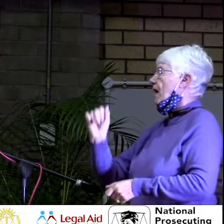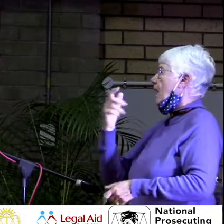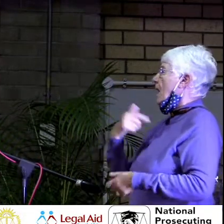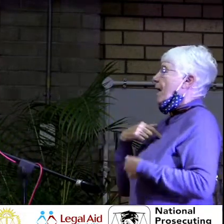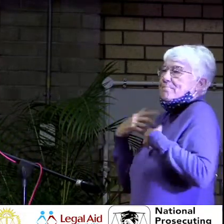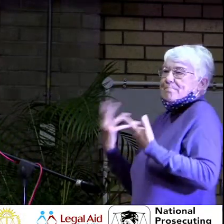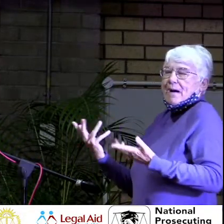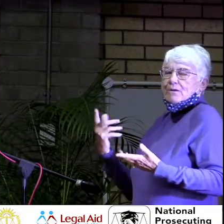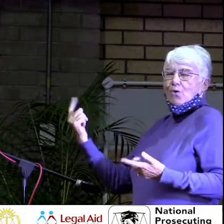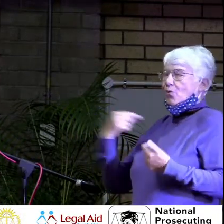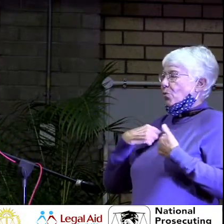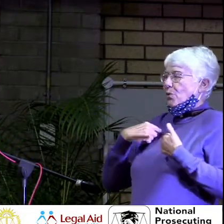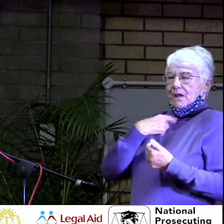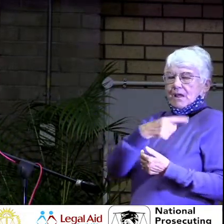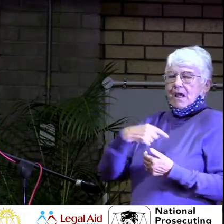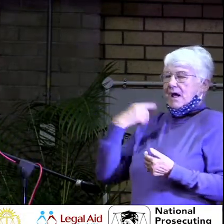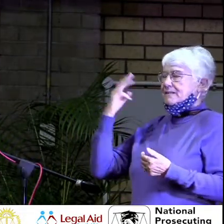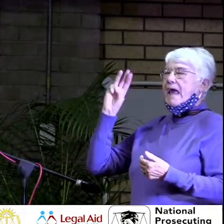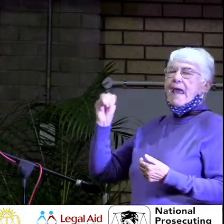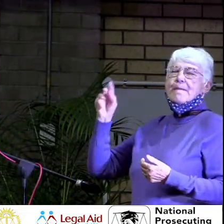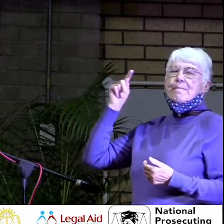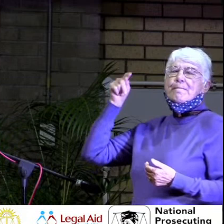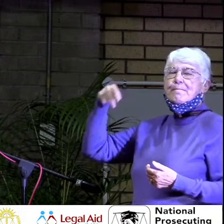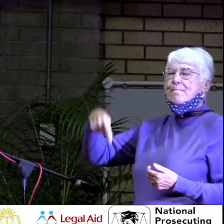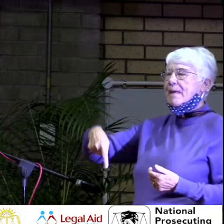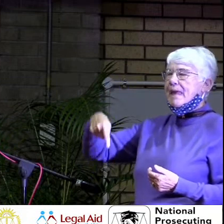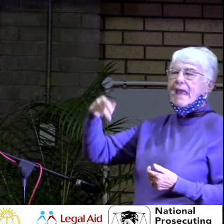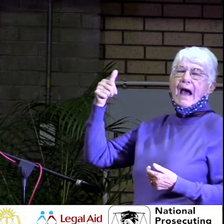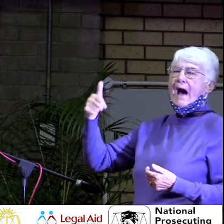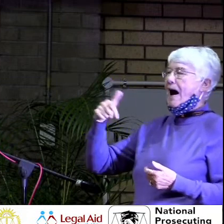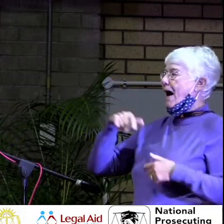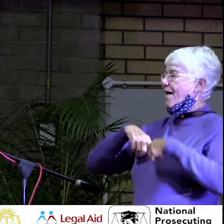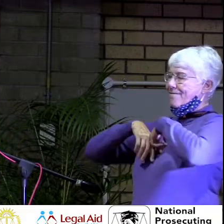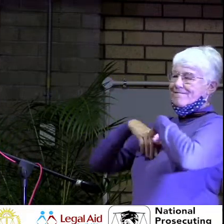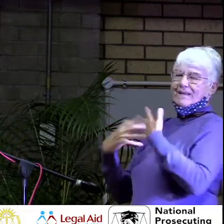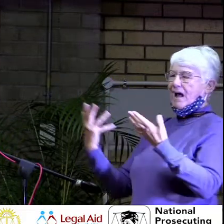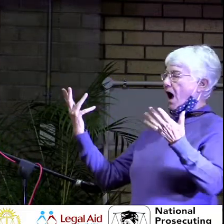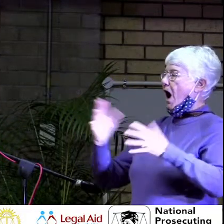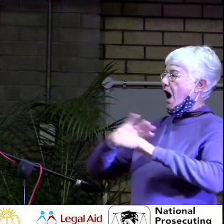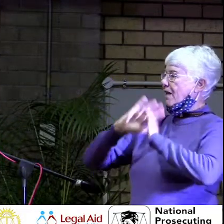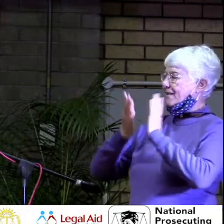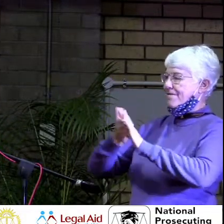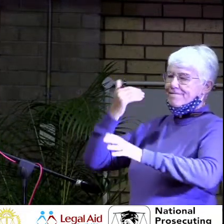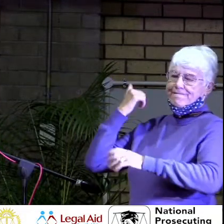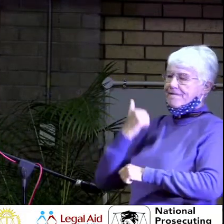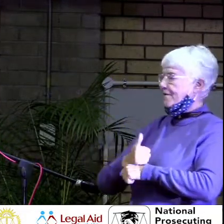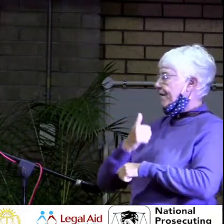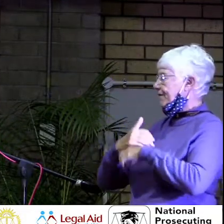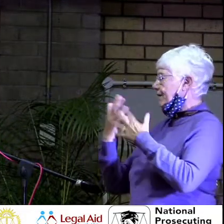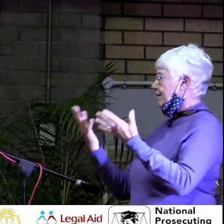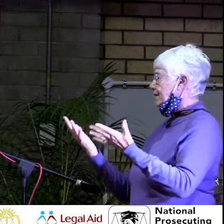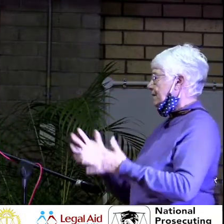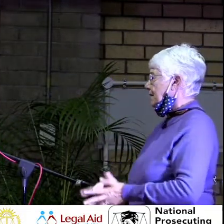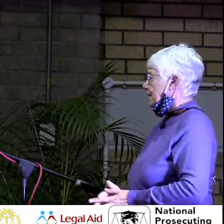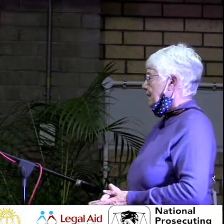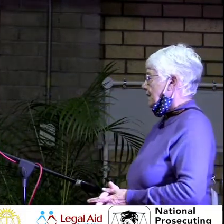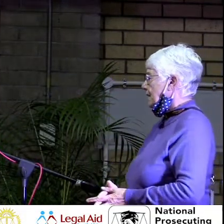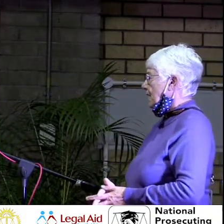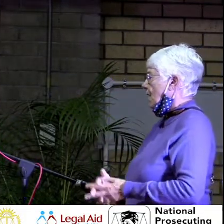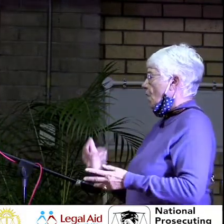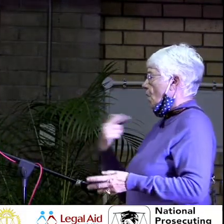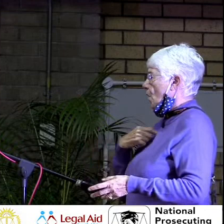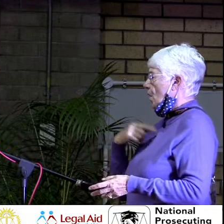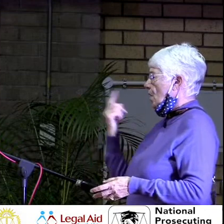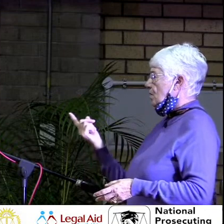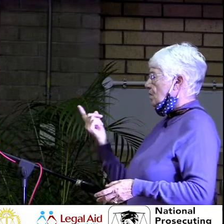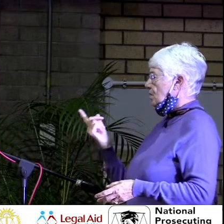we as the MPA do. Ons is nie net die aanklaers en die swart rous by die hof wat die volgende getuie roep nie.